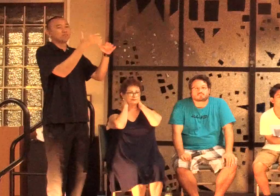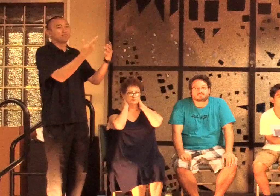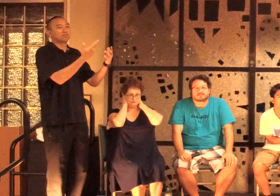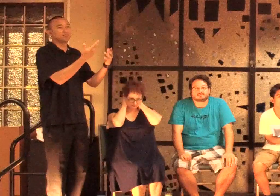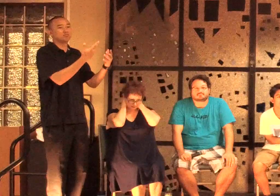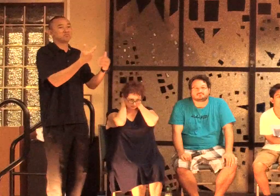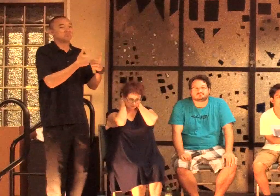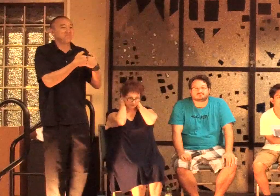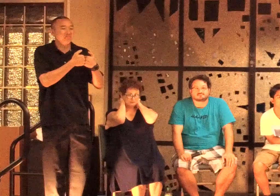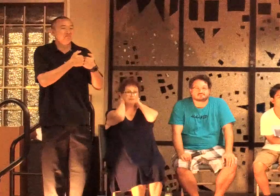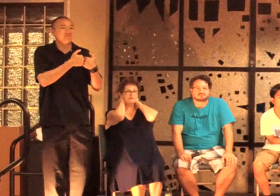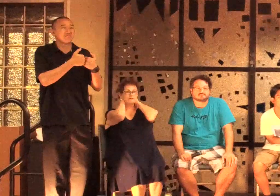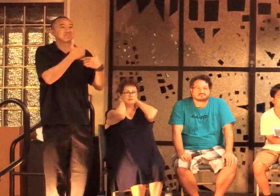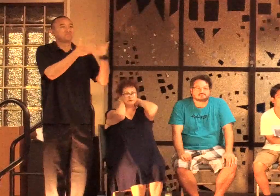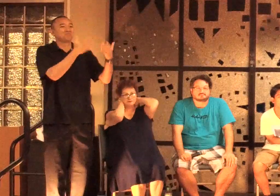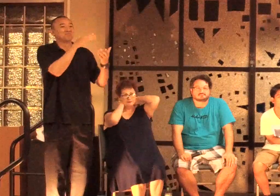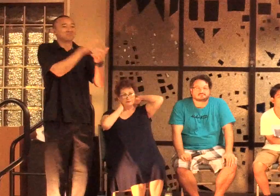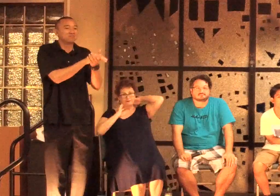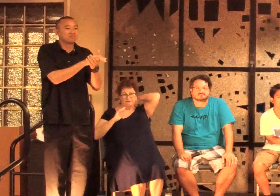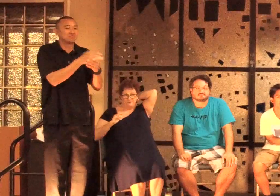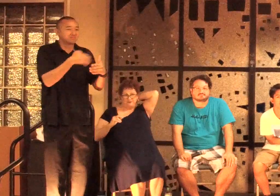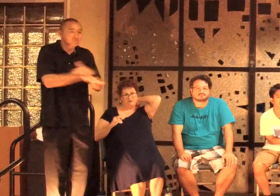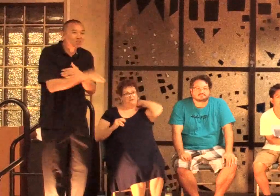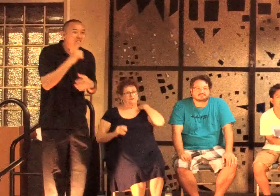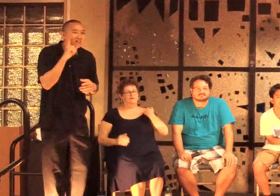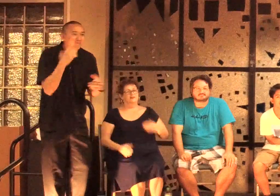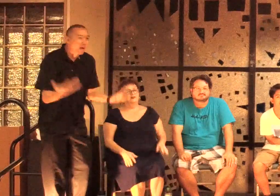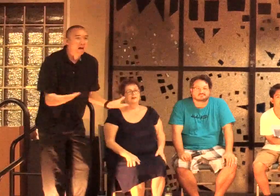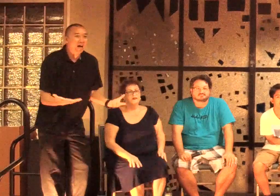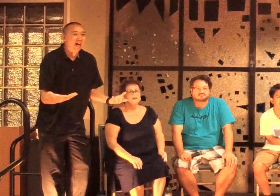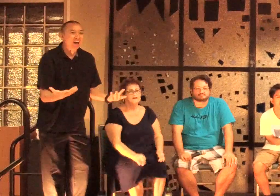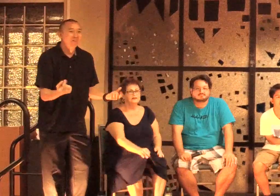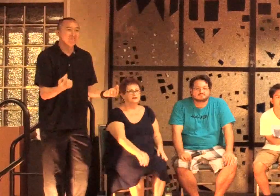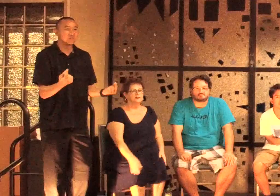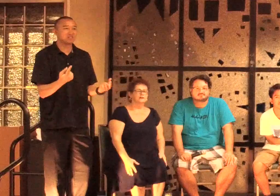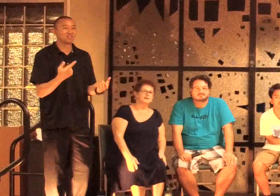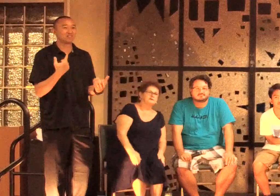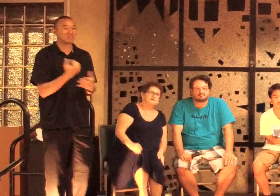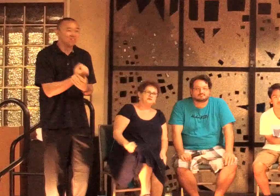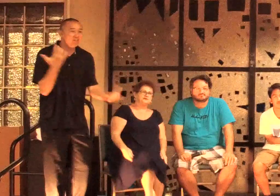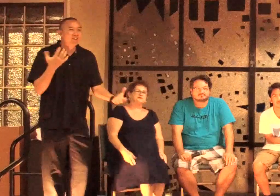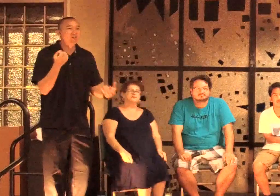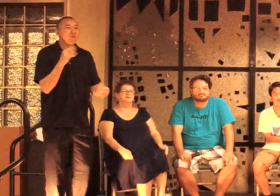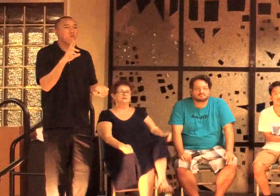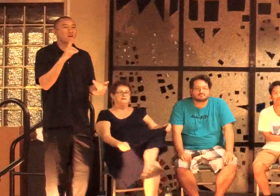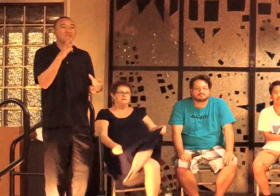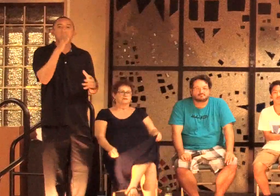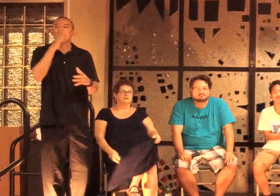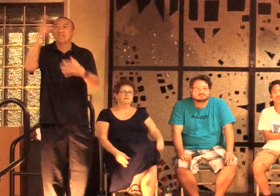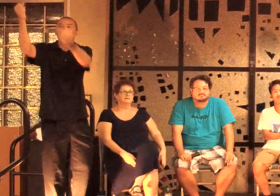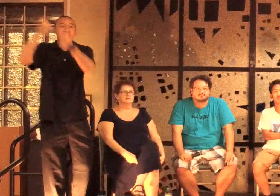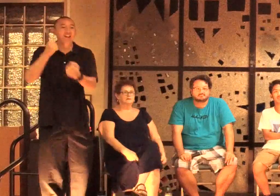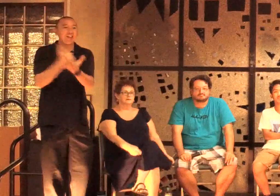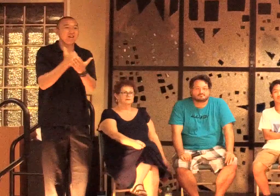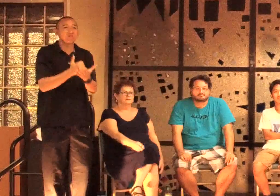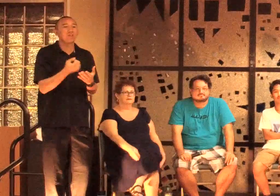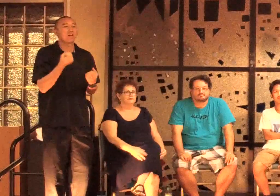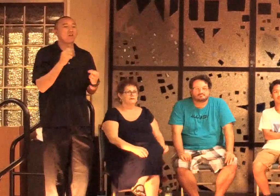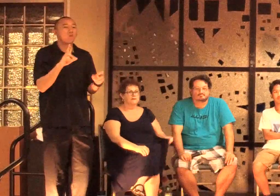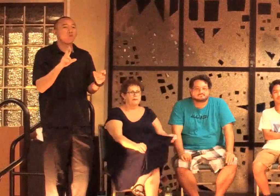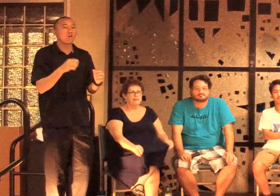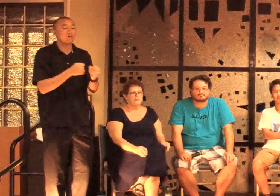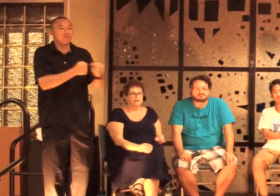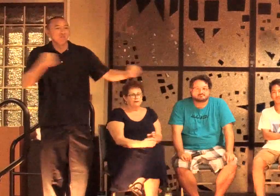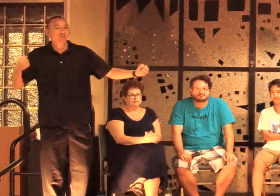Now, if you see yourself growing up and you date and maybe have a child, get married and have children, what if your child becomes deaf? What,